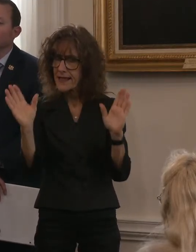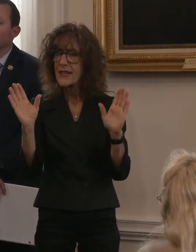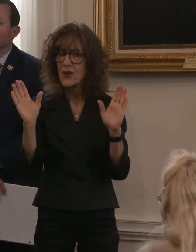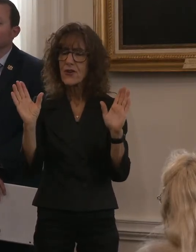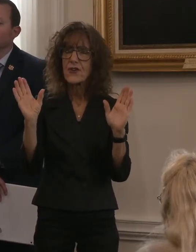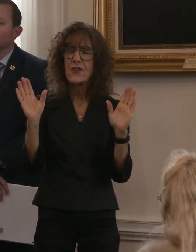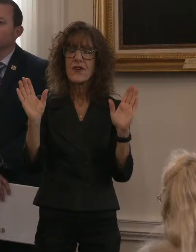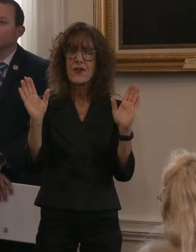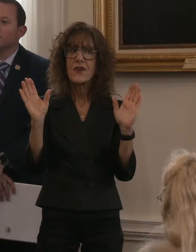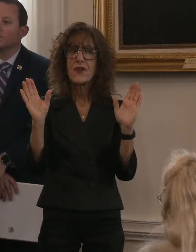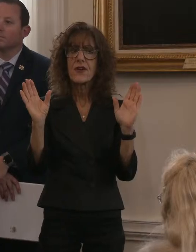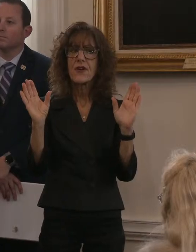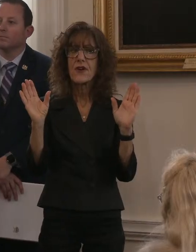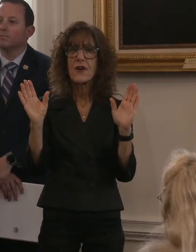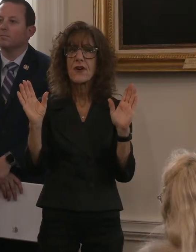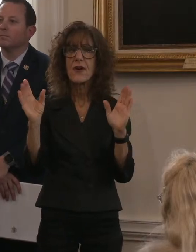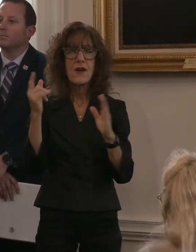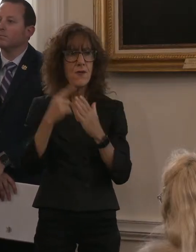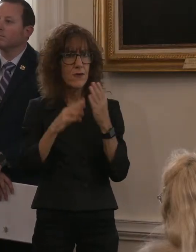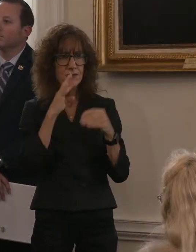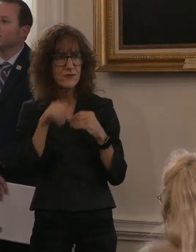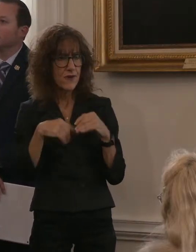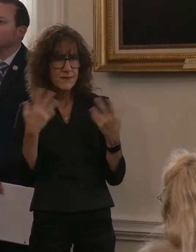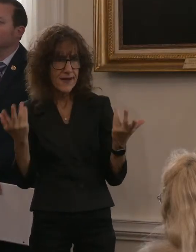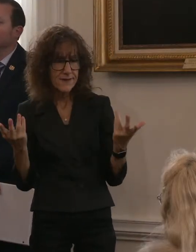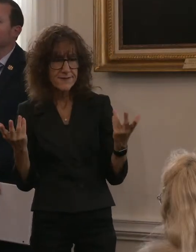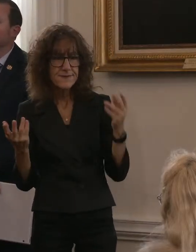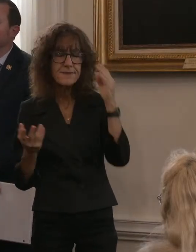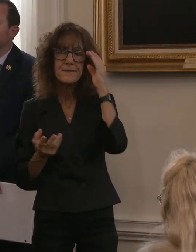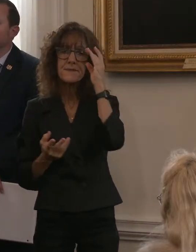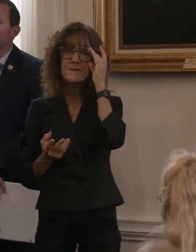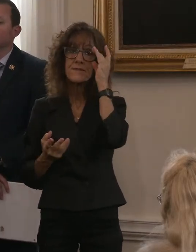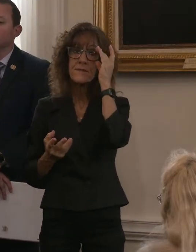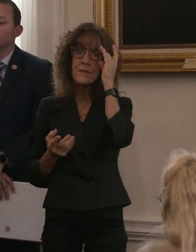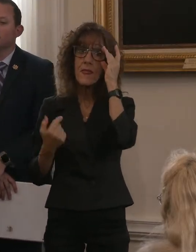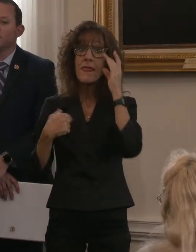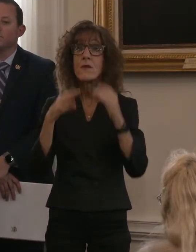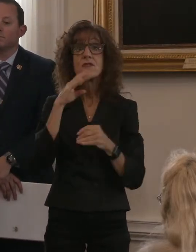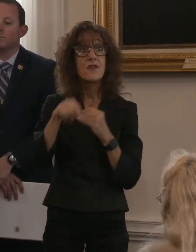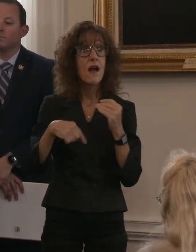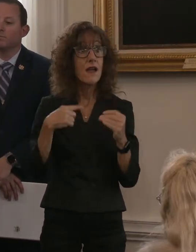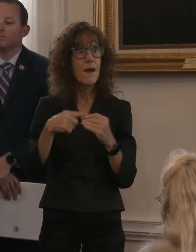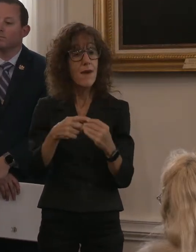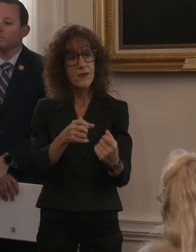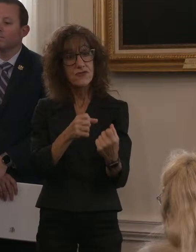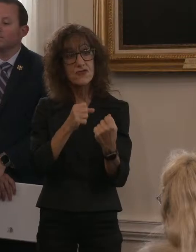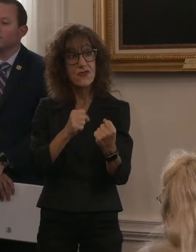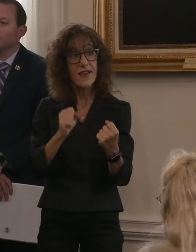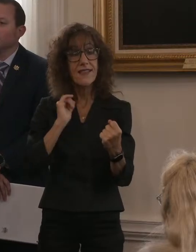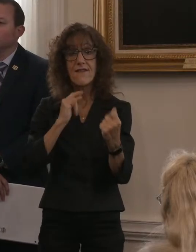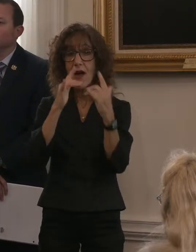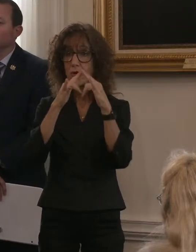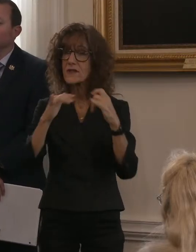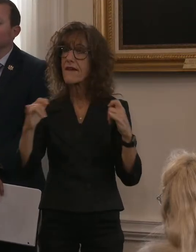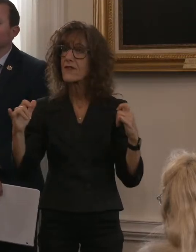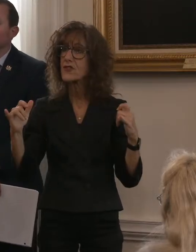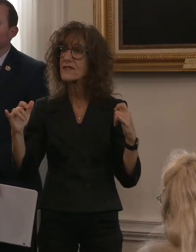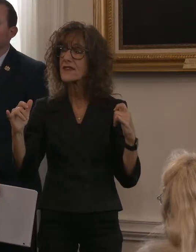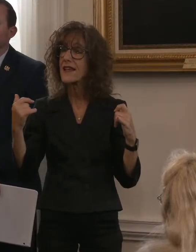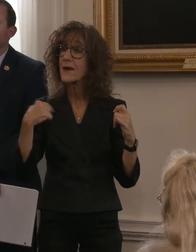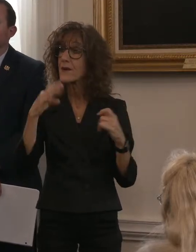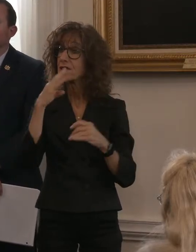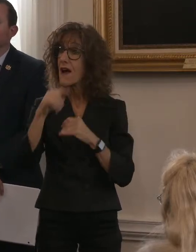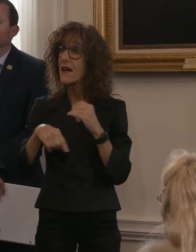clear that what we are talking about. We are talking about the strength of our diversity. We're